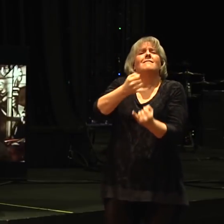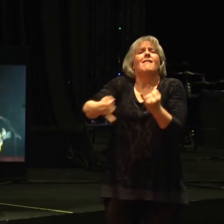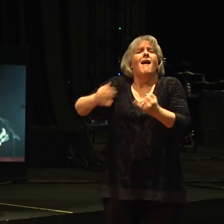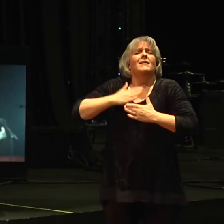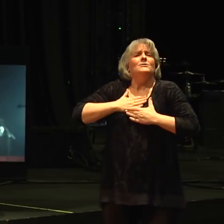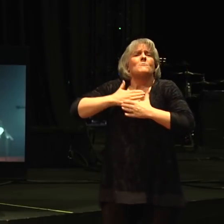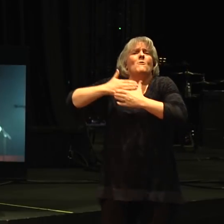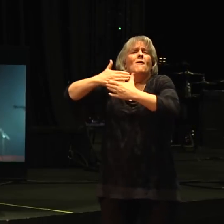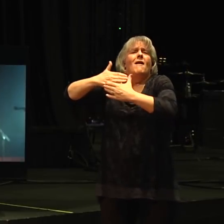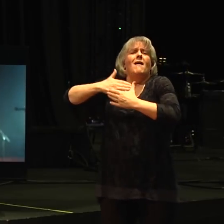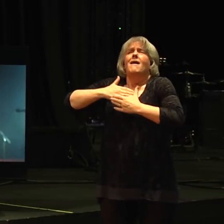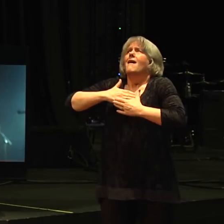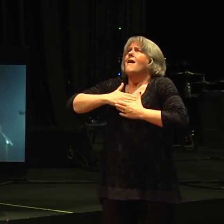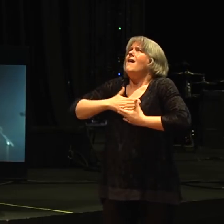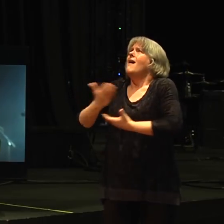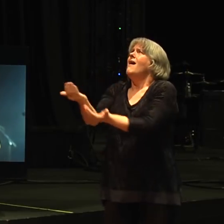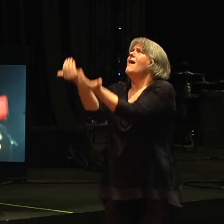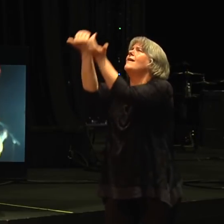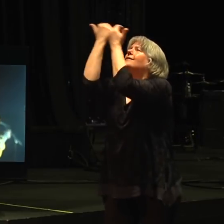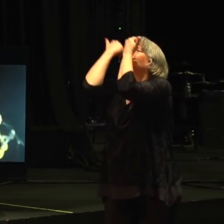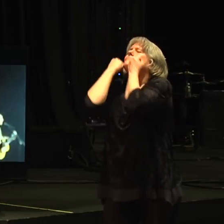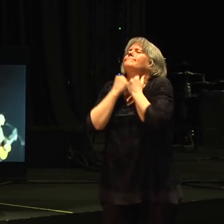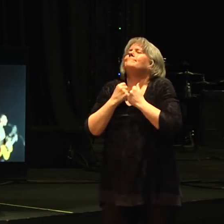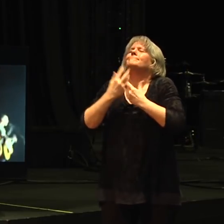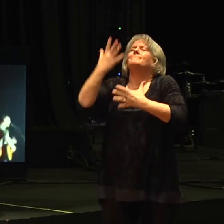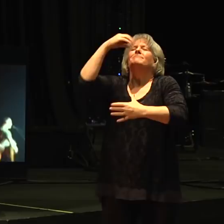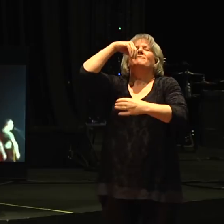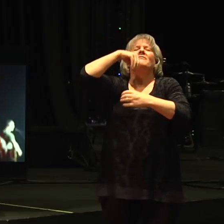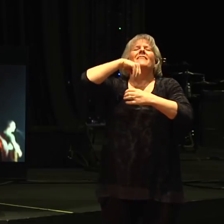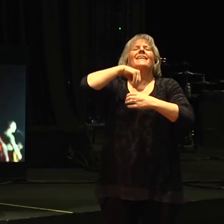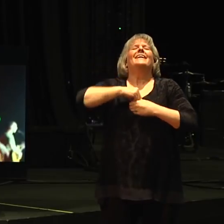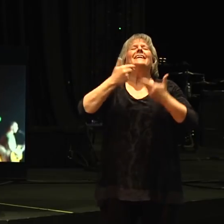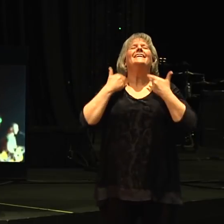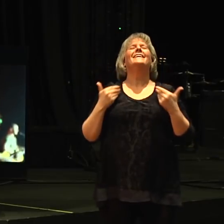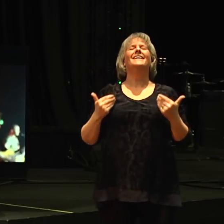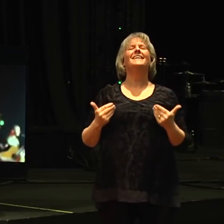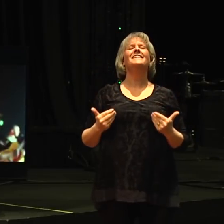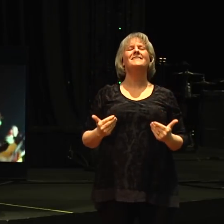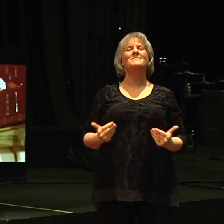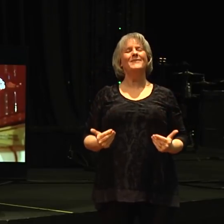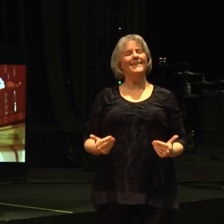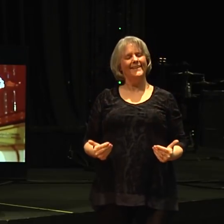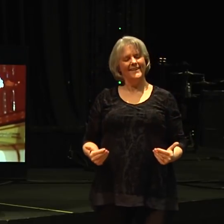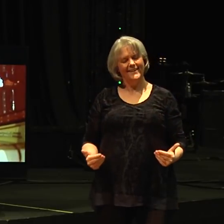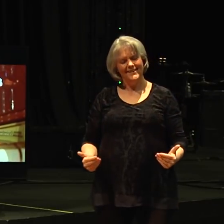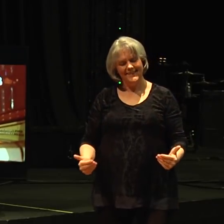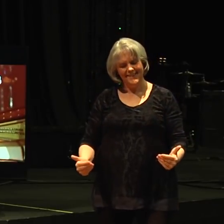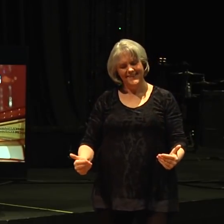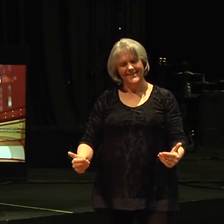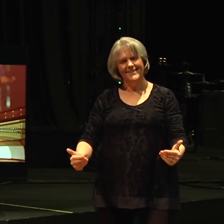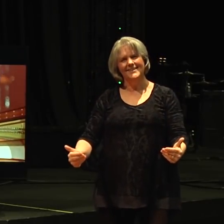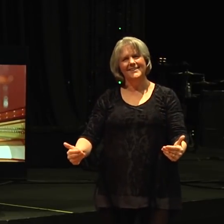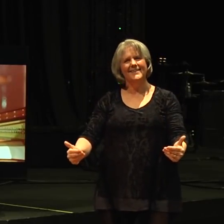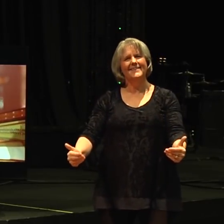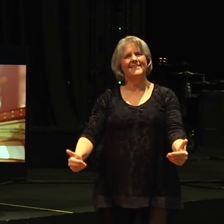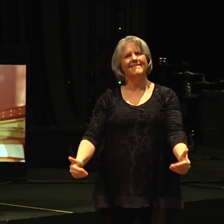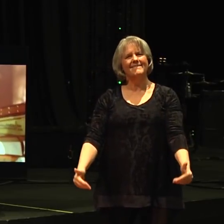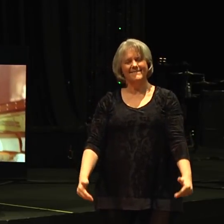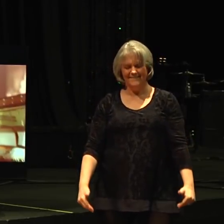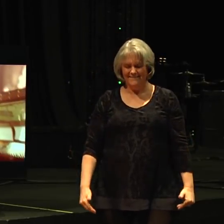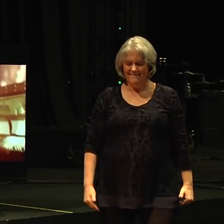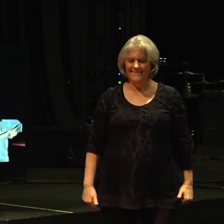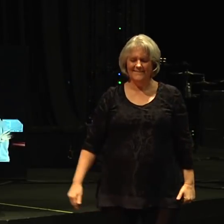the cross is now alive in me.